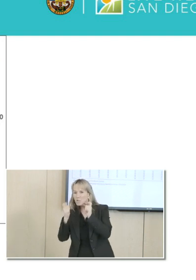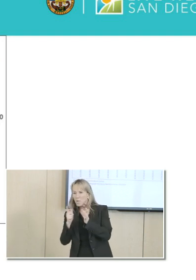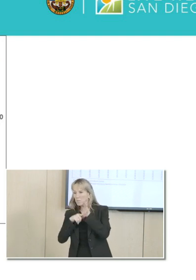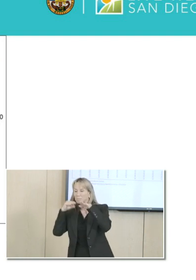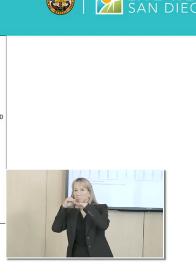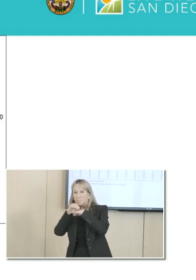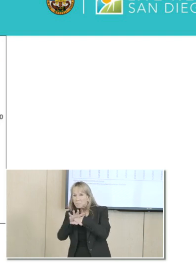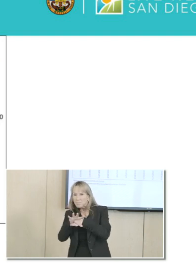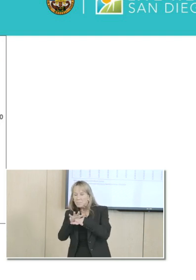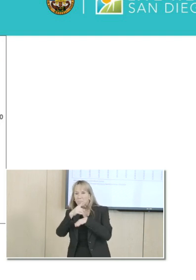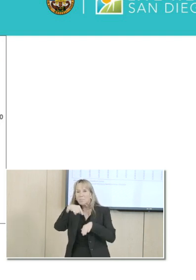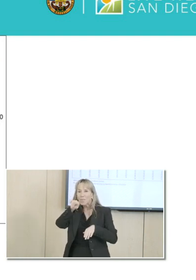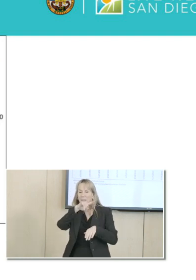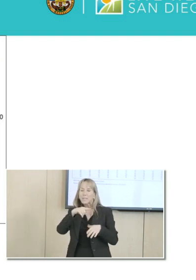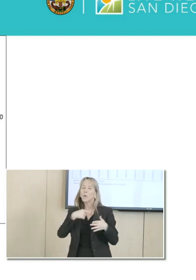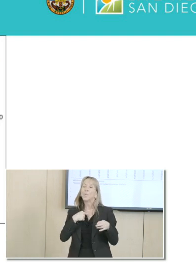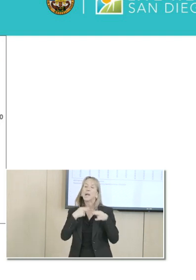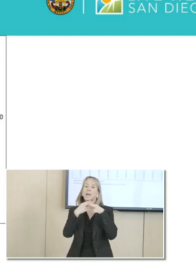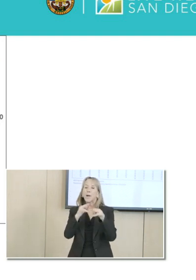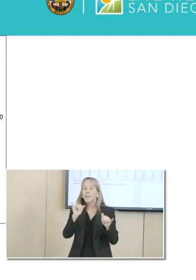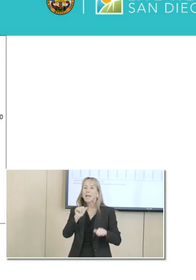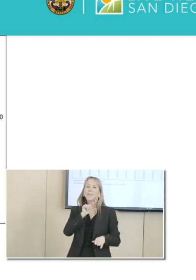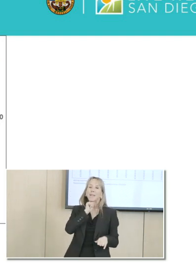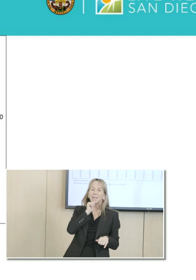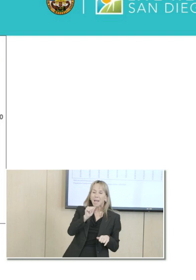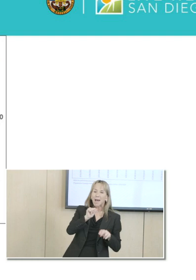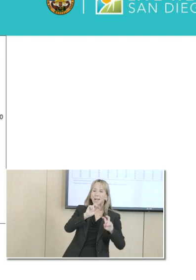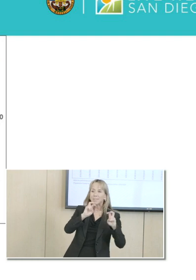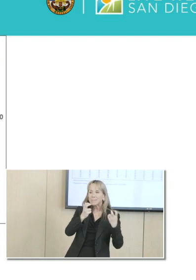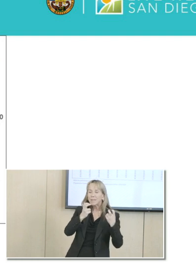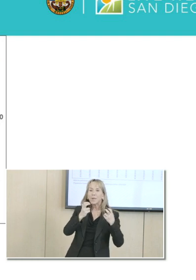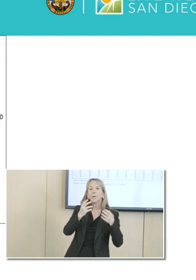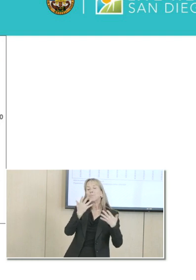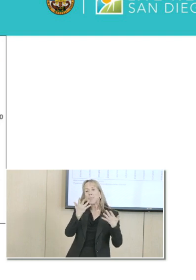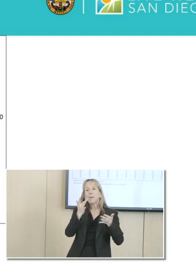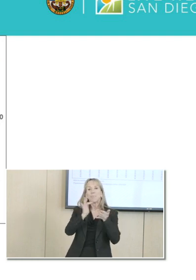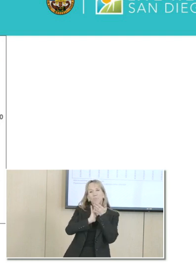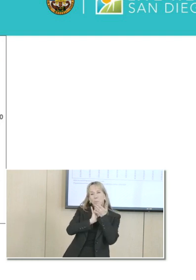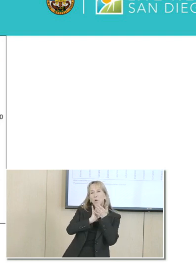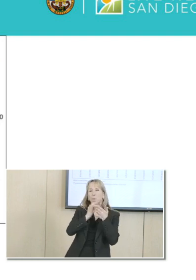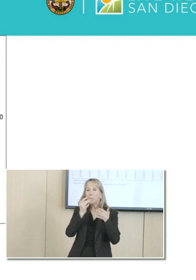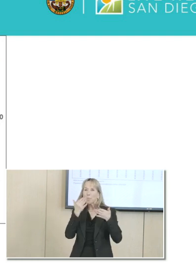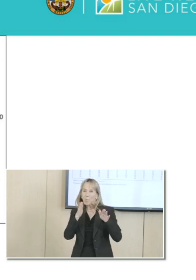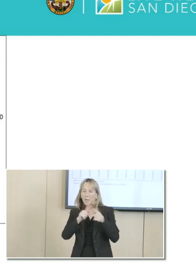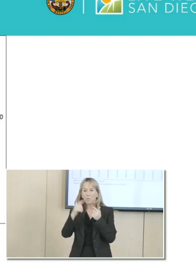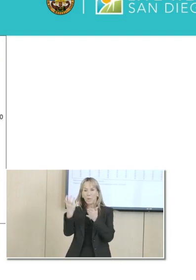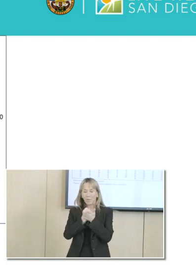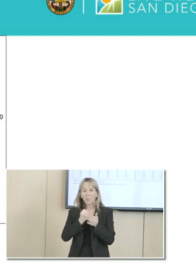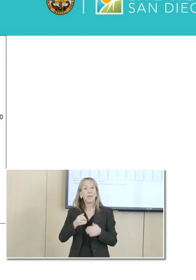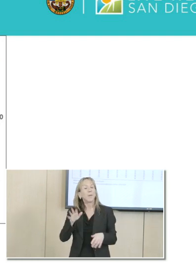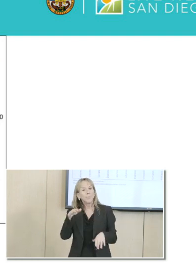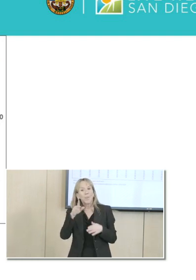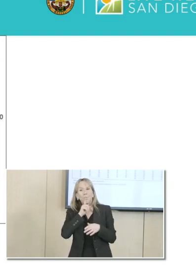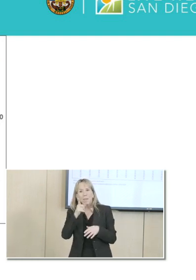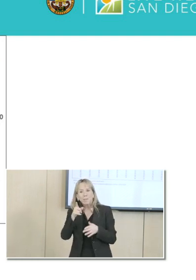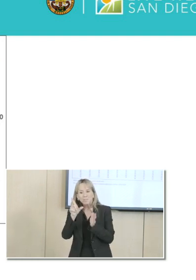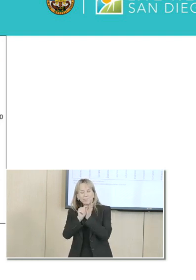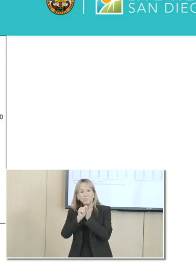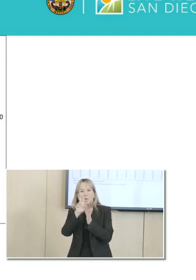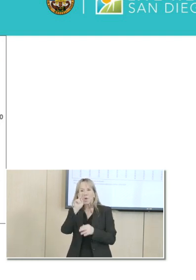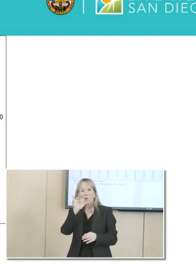as we call the non-pharmacologic interventions. There was a nice article actually in the Union Tribune which used